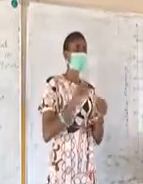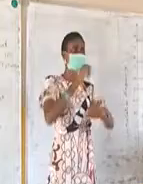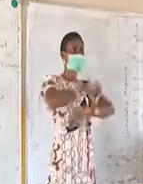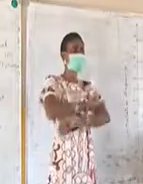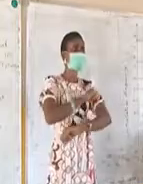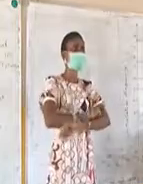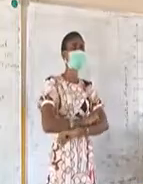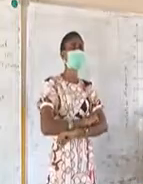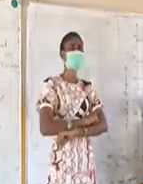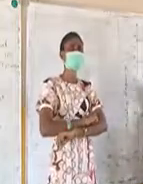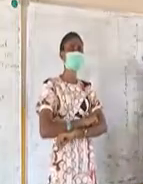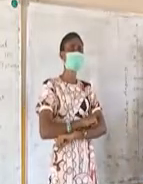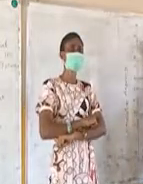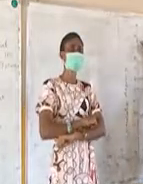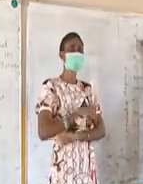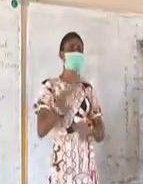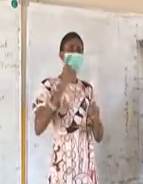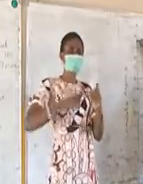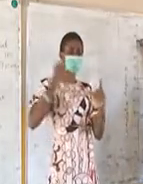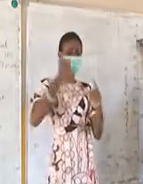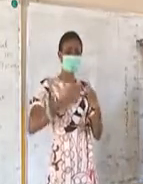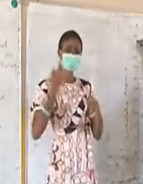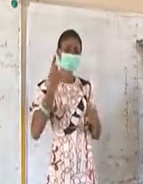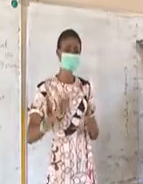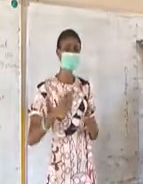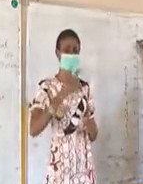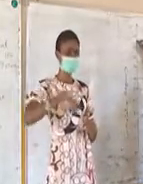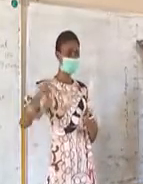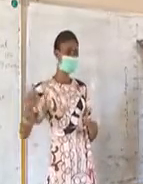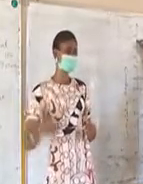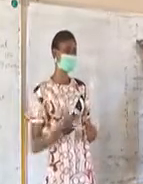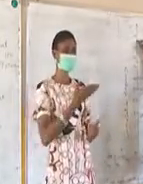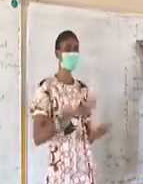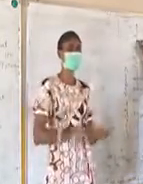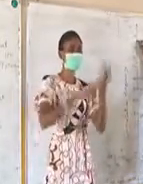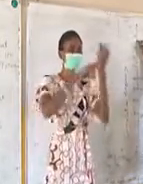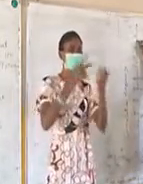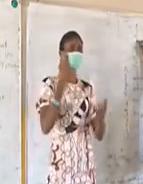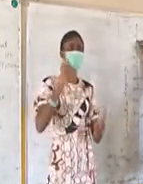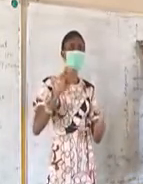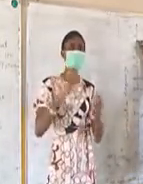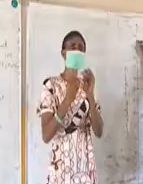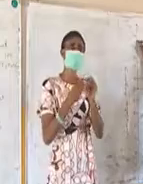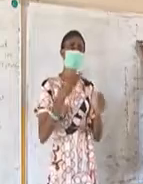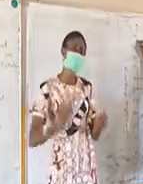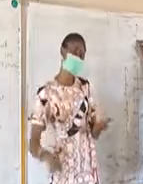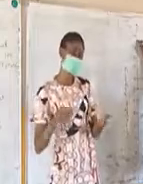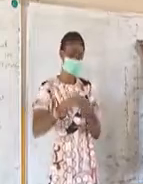table, as is there. Then the marks here represent the number of students